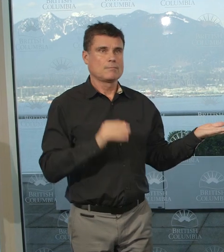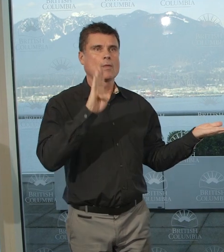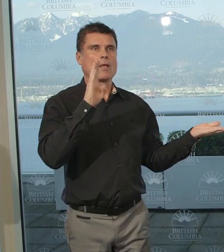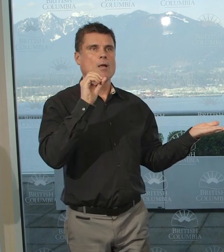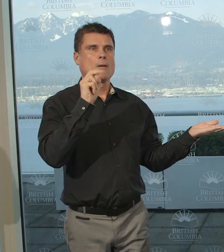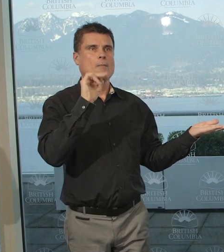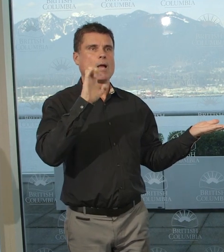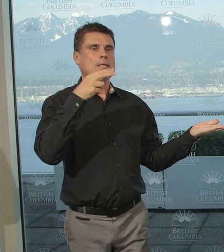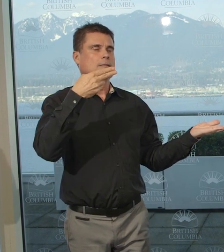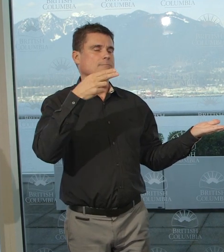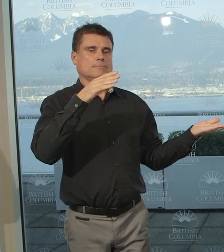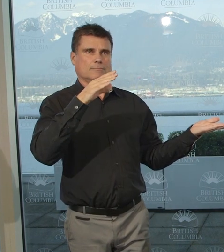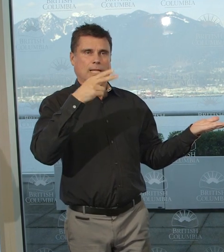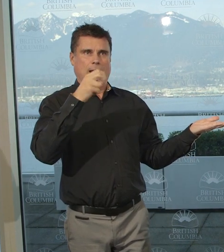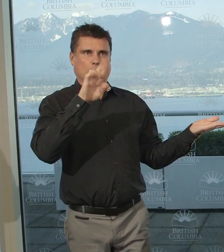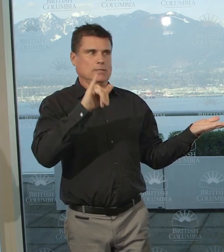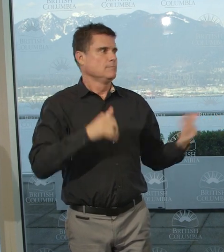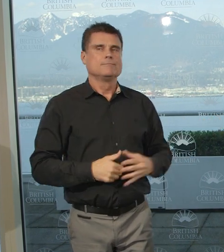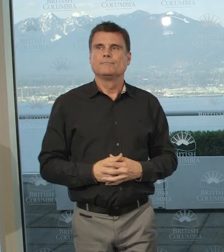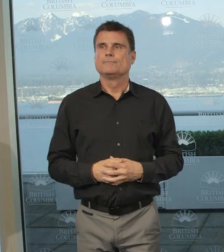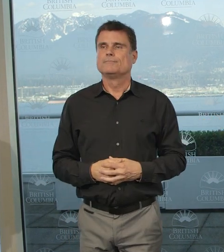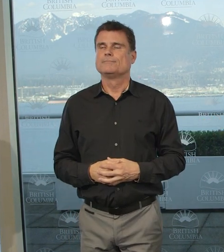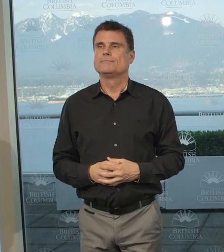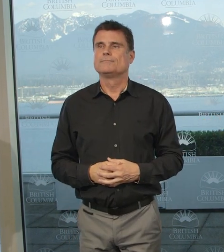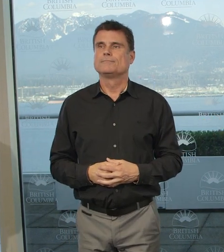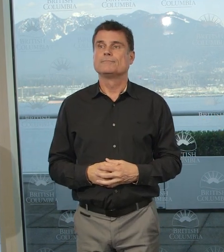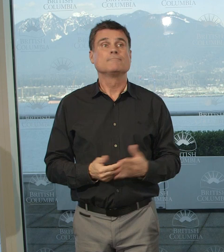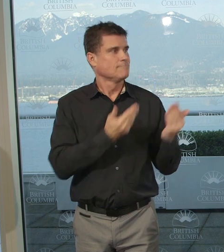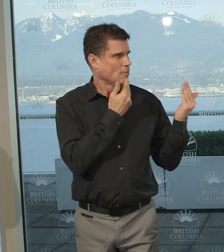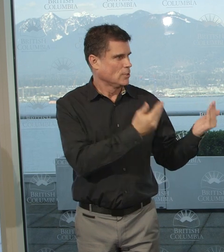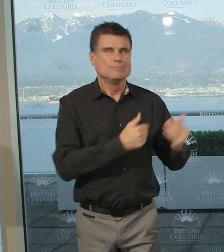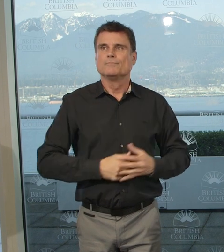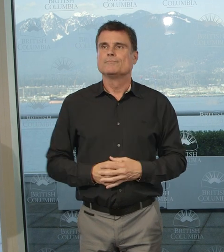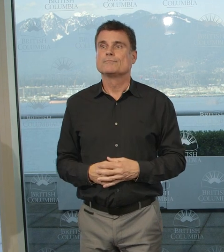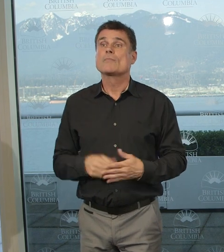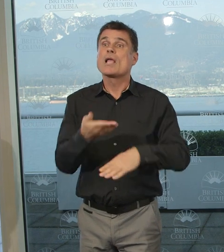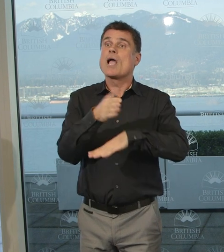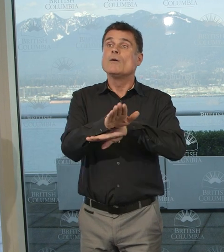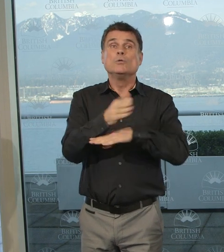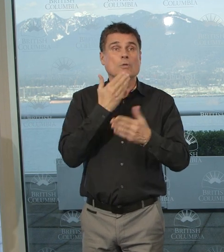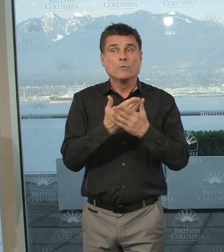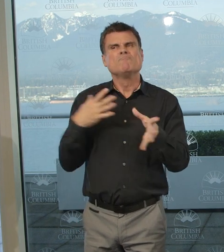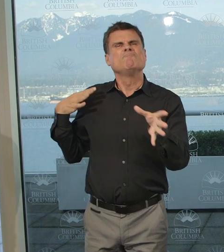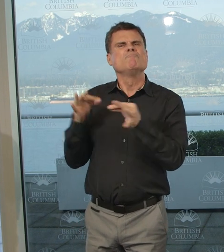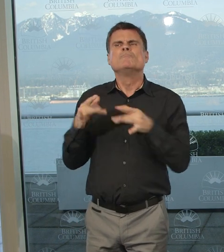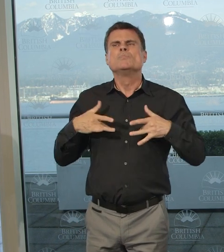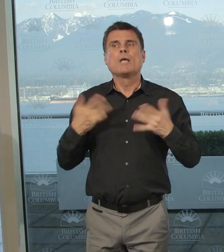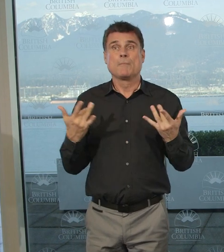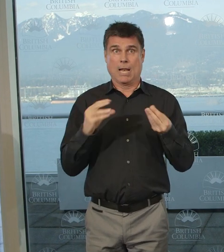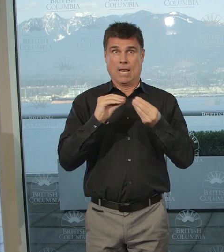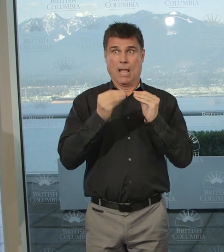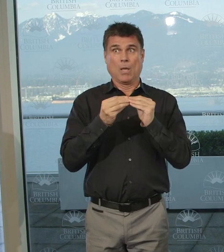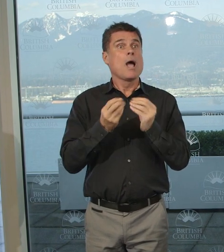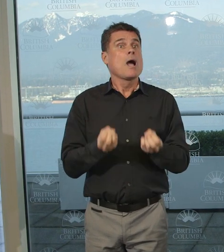Thank you. Good afternoon. We'll start today with an update on what is happening with the number of people who have tested